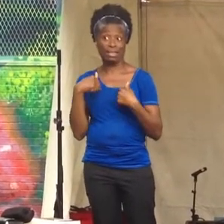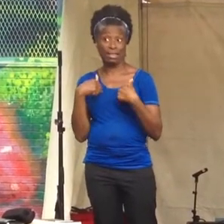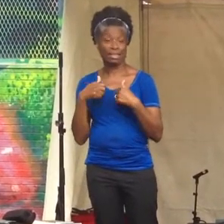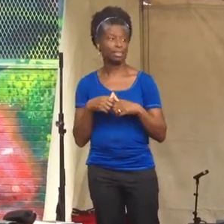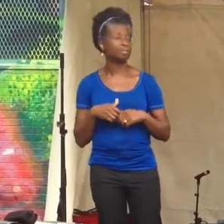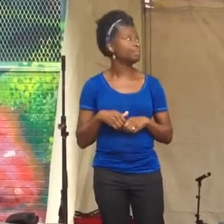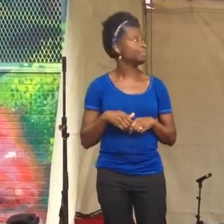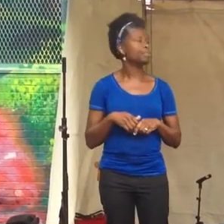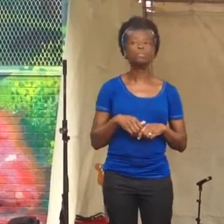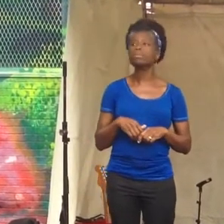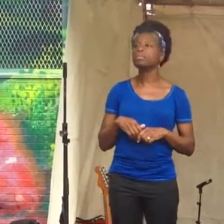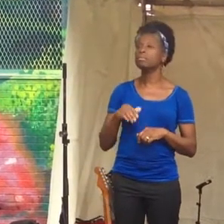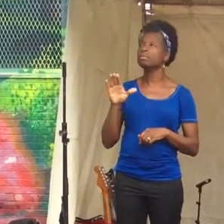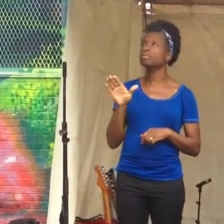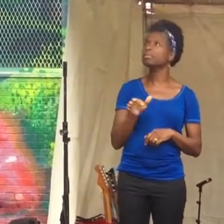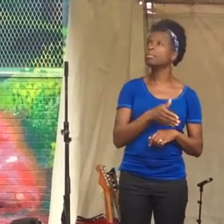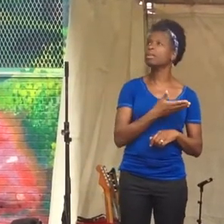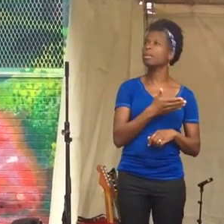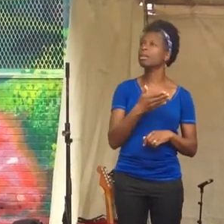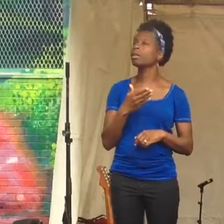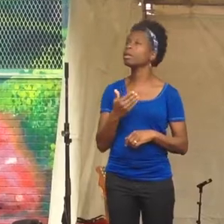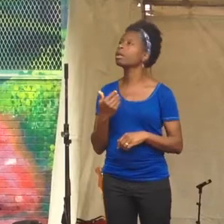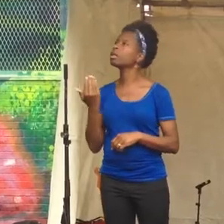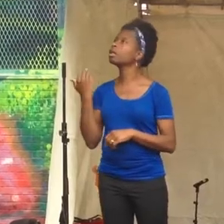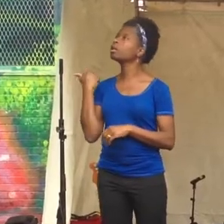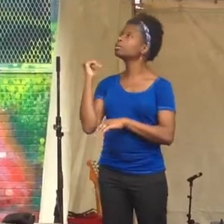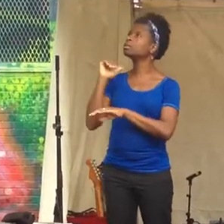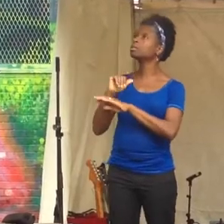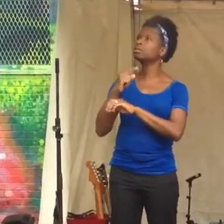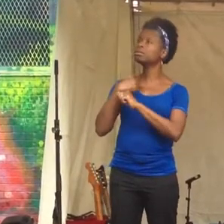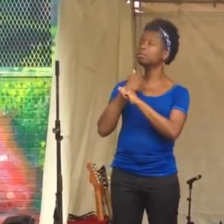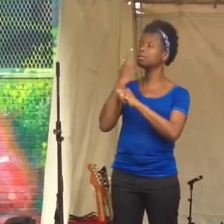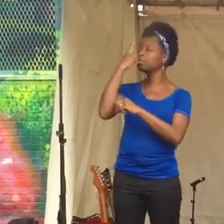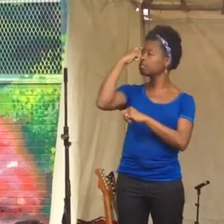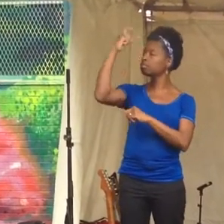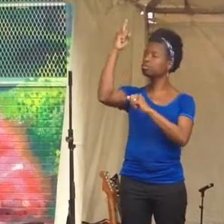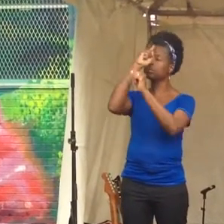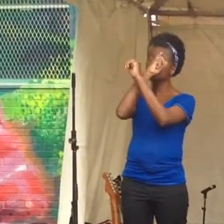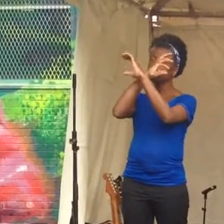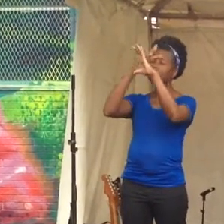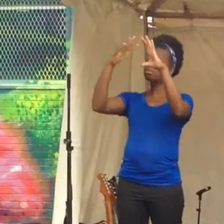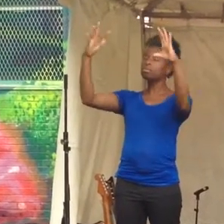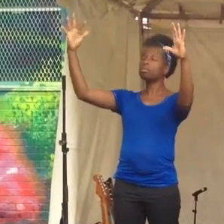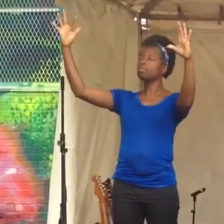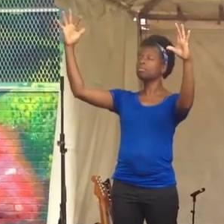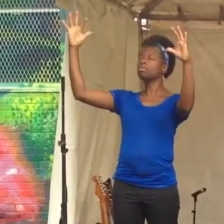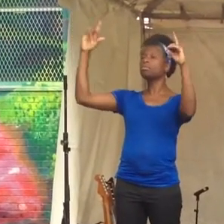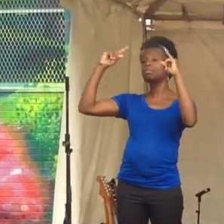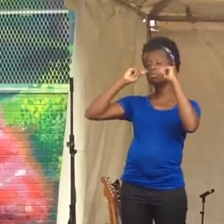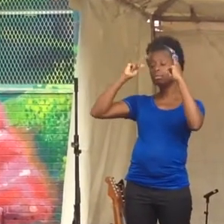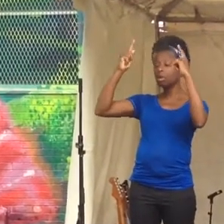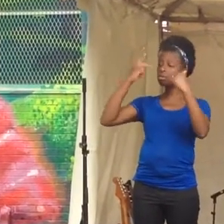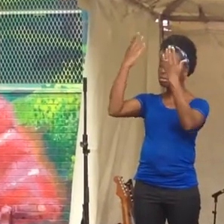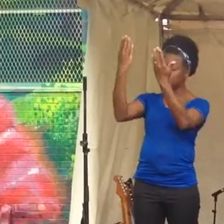I dreamed I saw Joe Hill last night, alive as you and